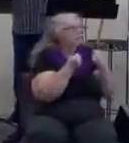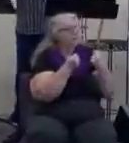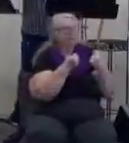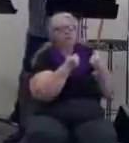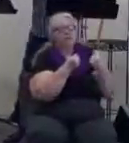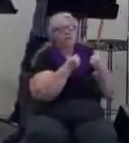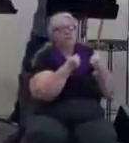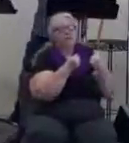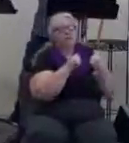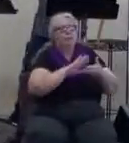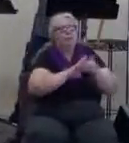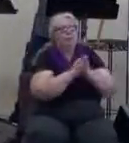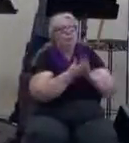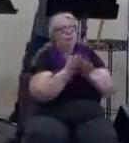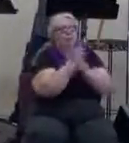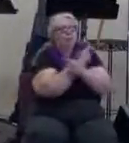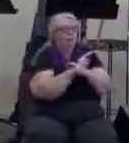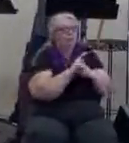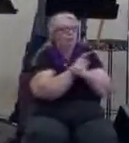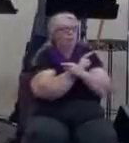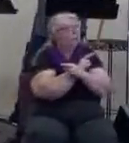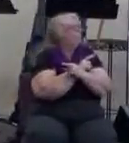causes response.